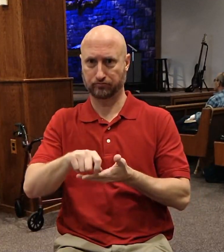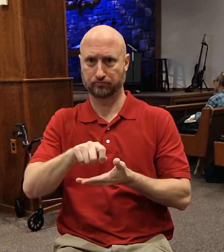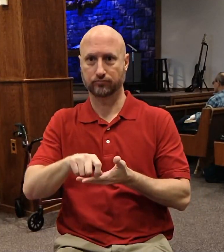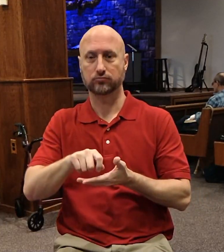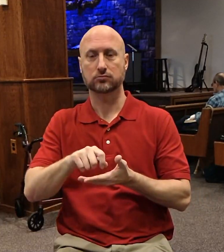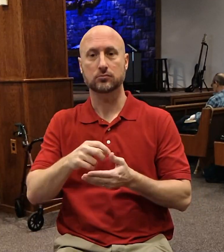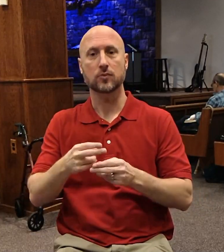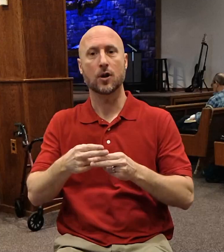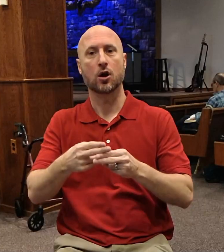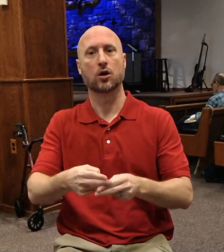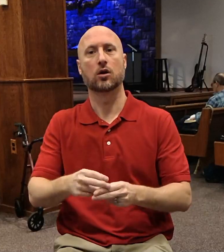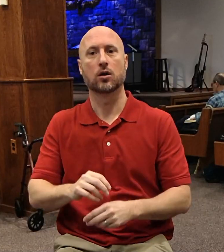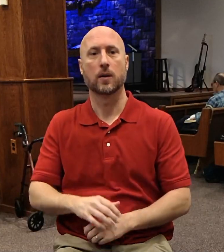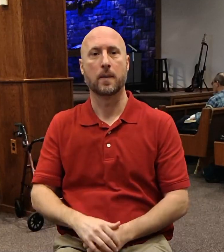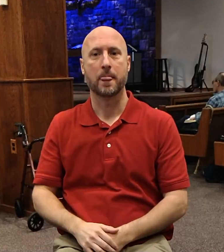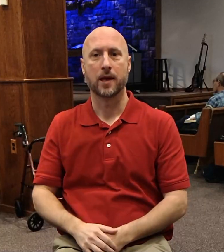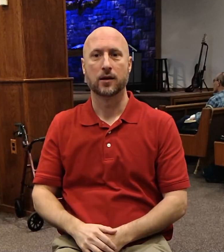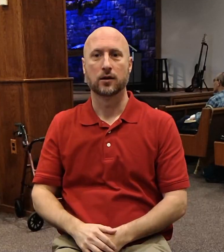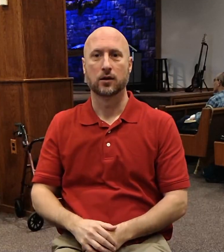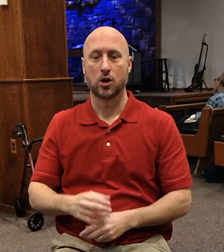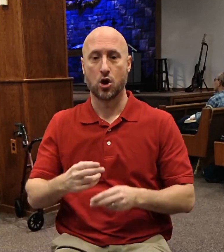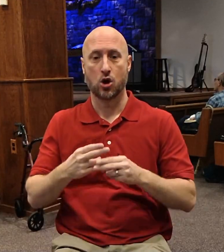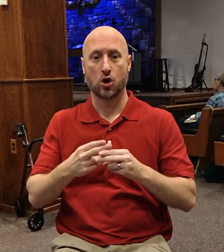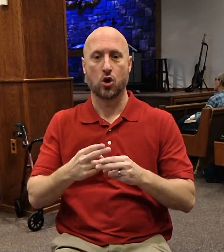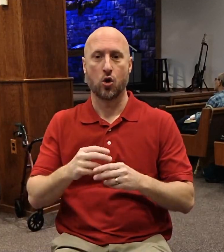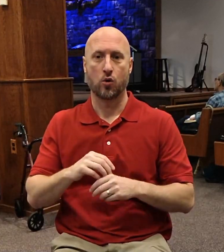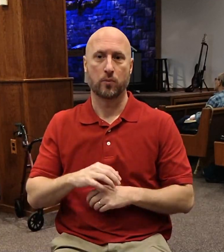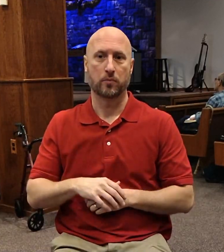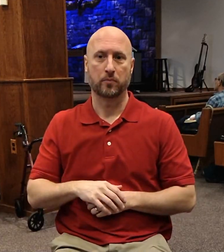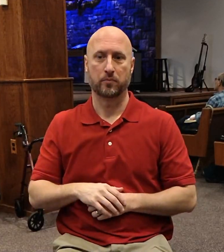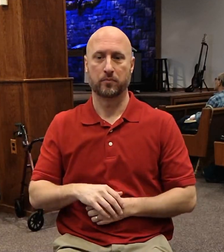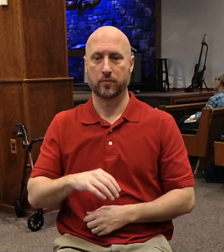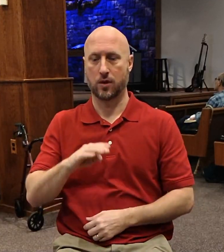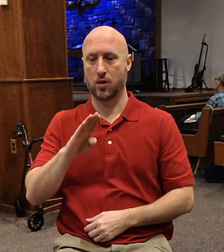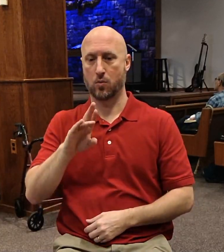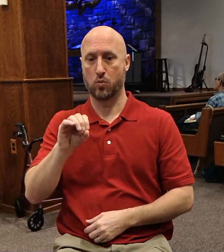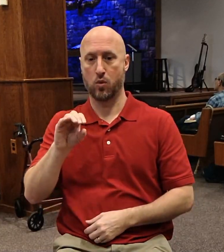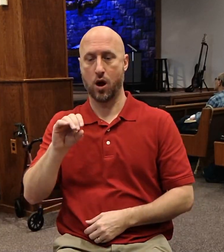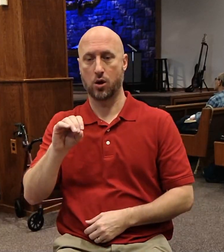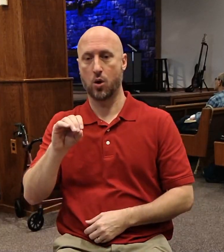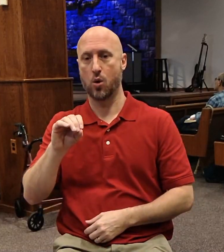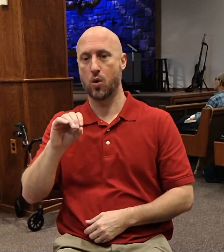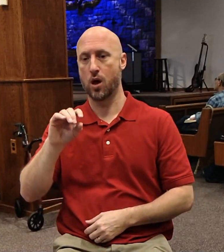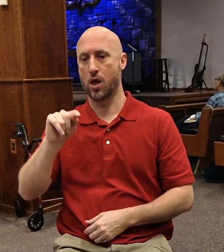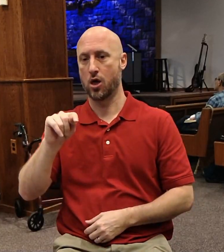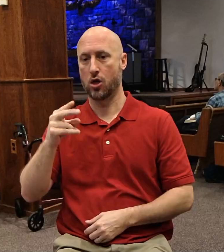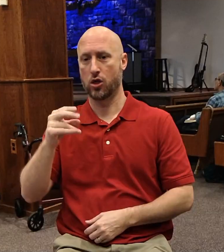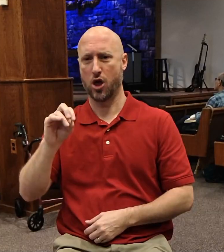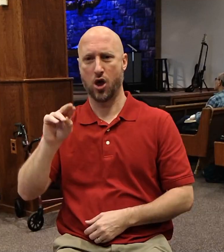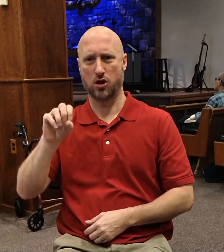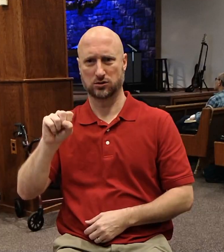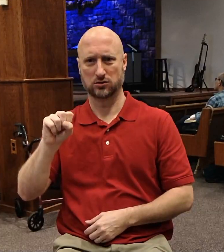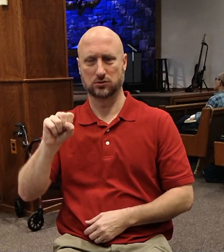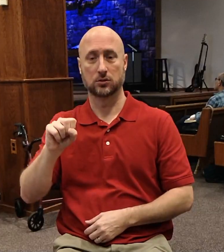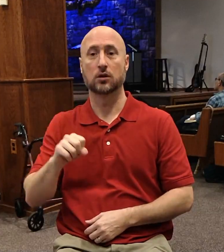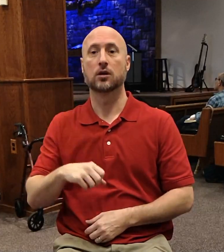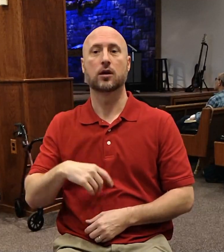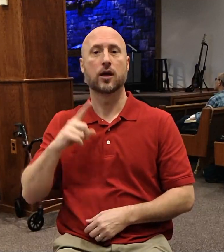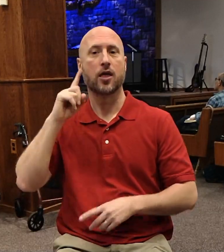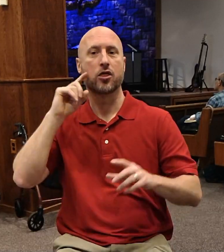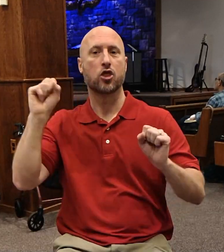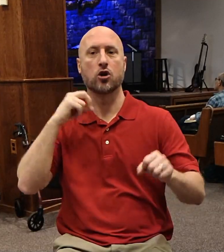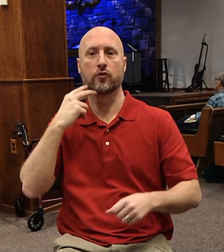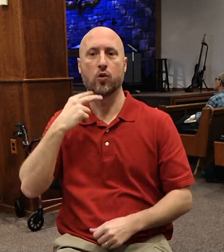they called him Bronto Faunos, Thunder Voice. We always think of John as this